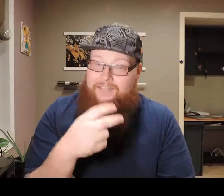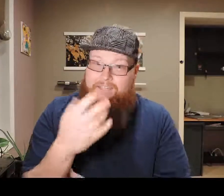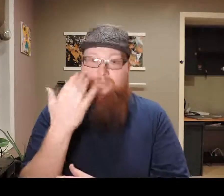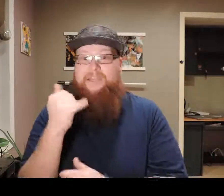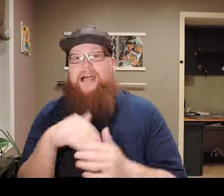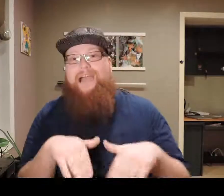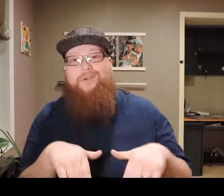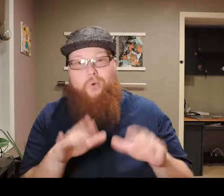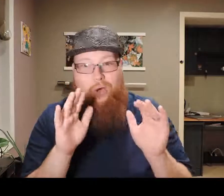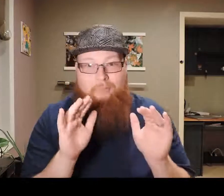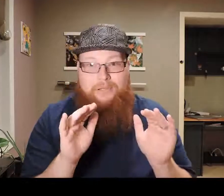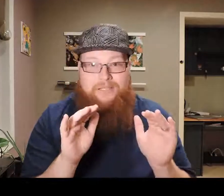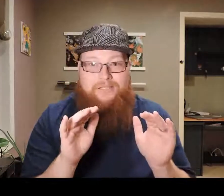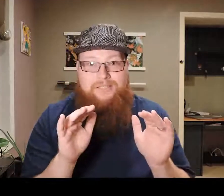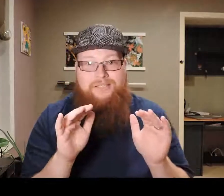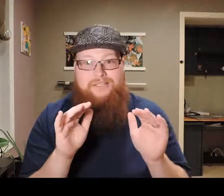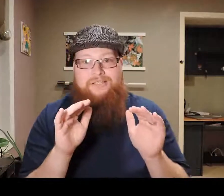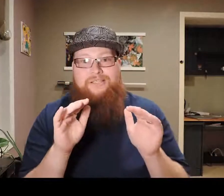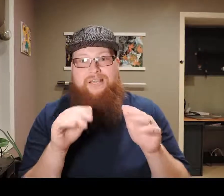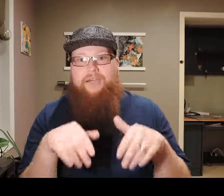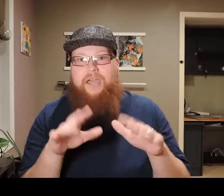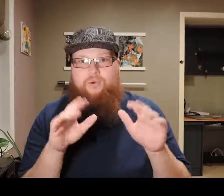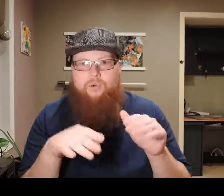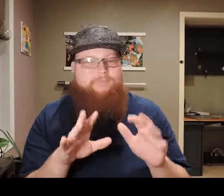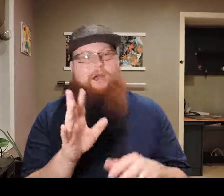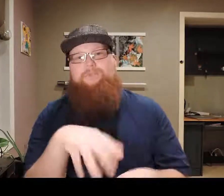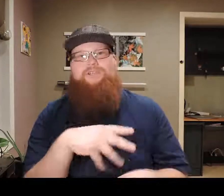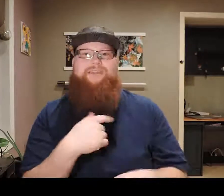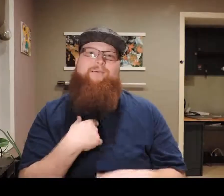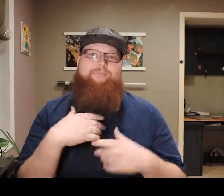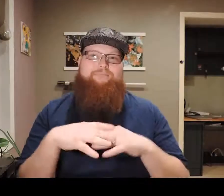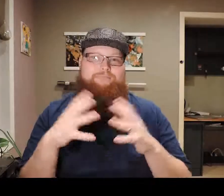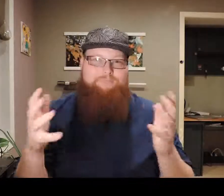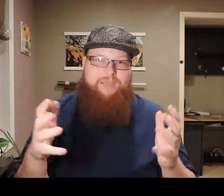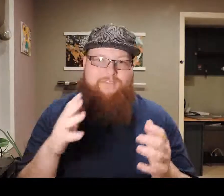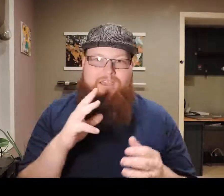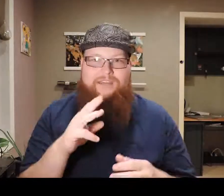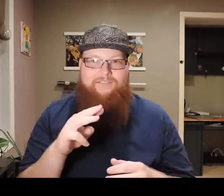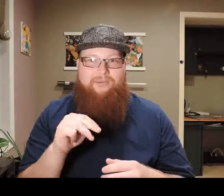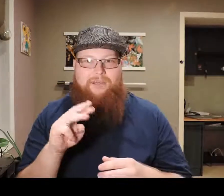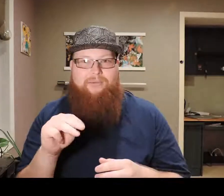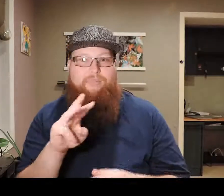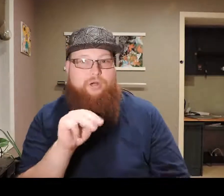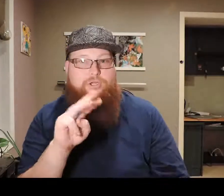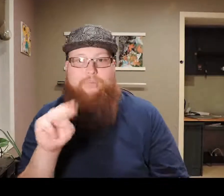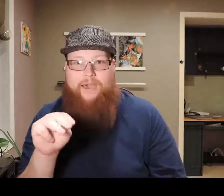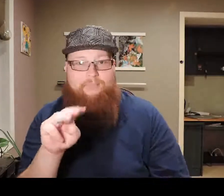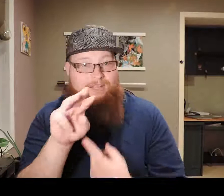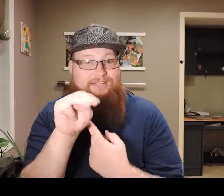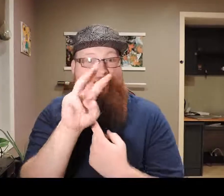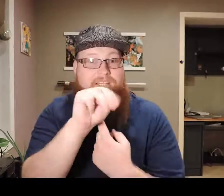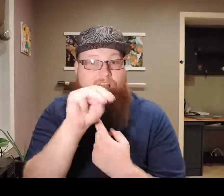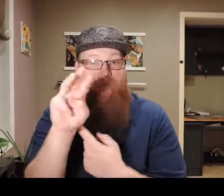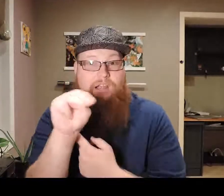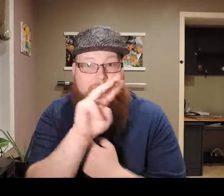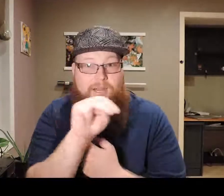this is because I grew up, no, I'm just kidding, I'm a big fan of M&M Marshall. Madam, this is the sign for